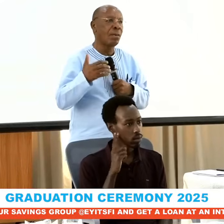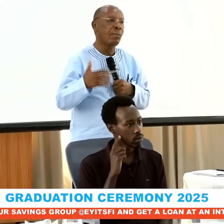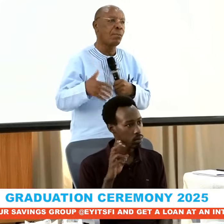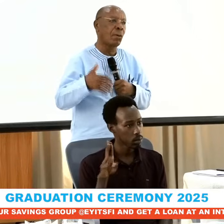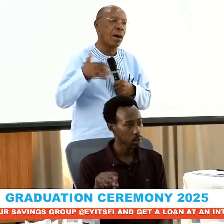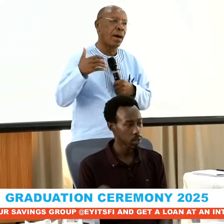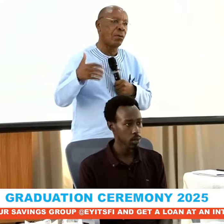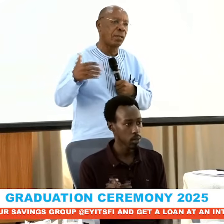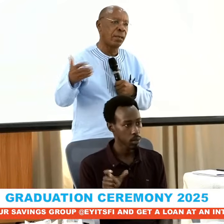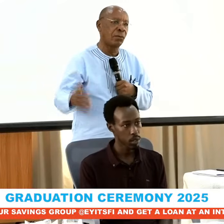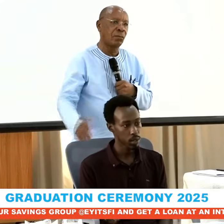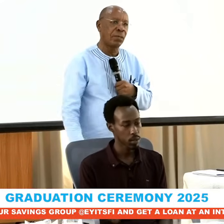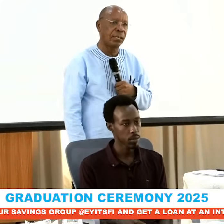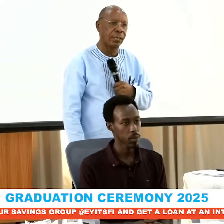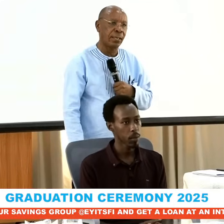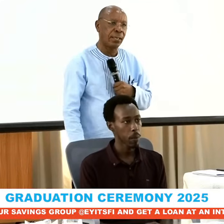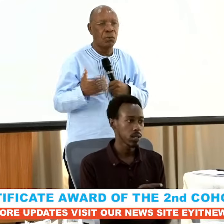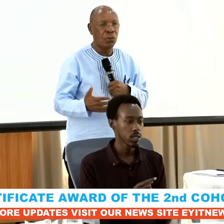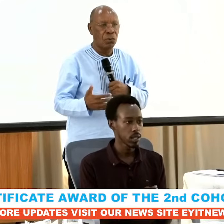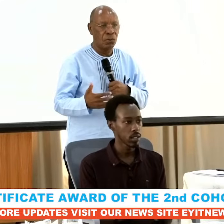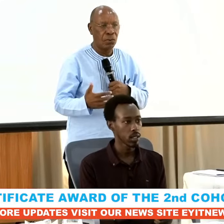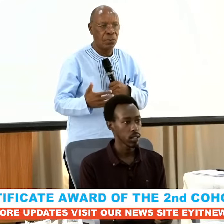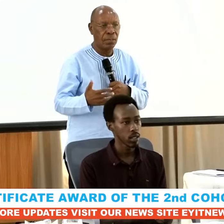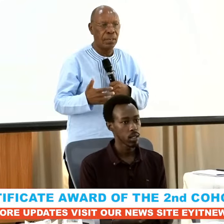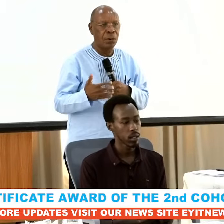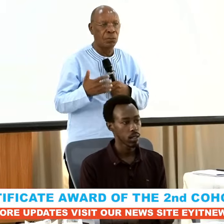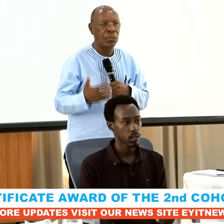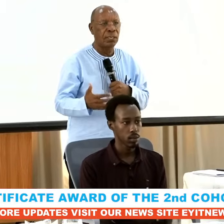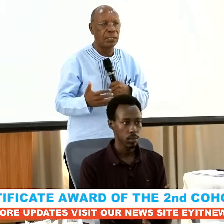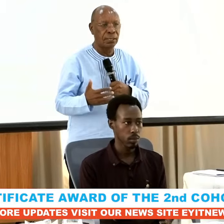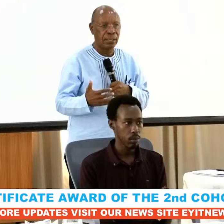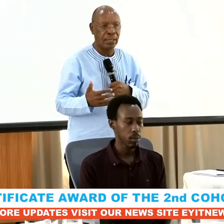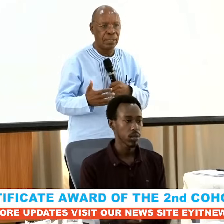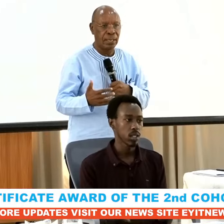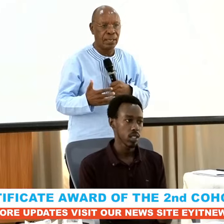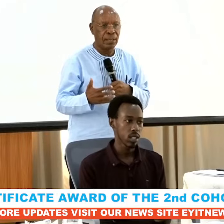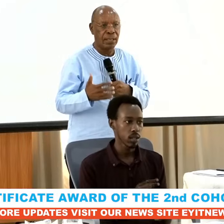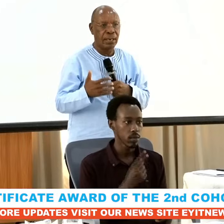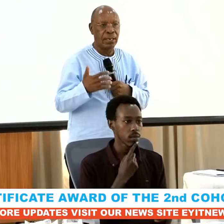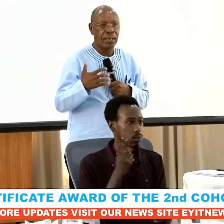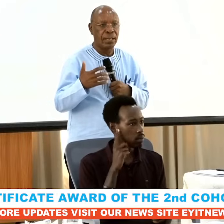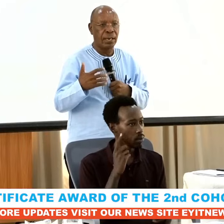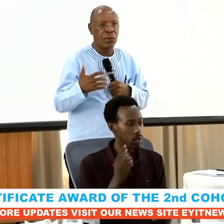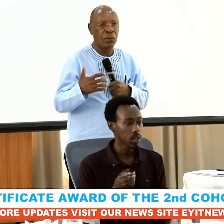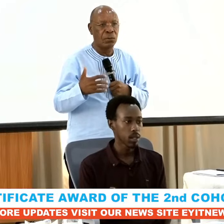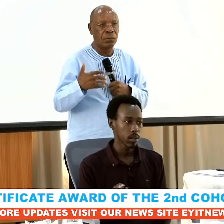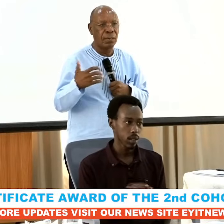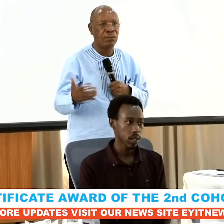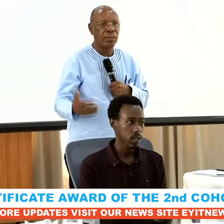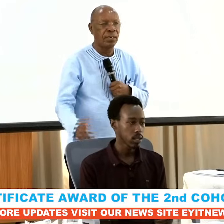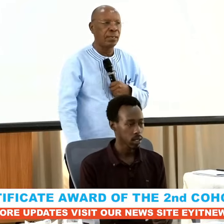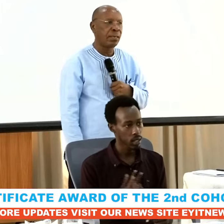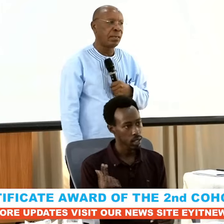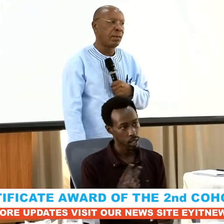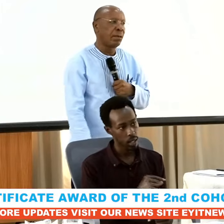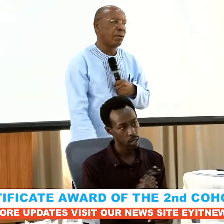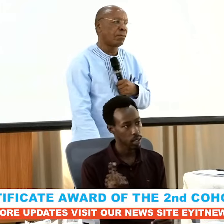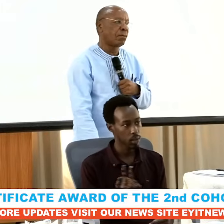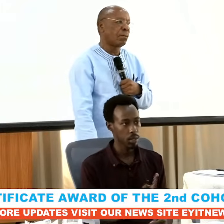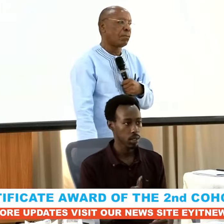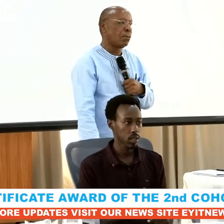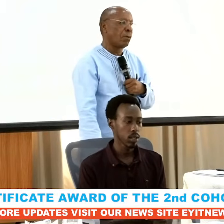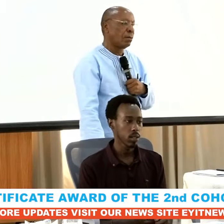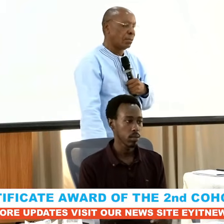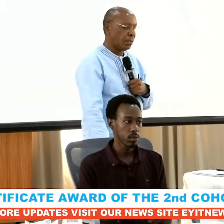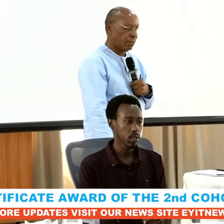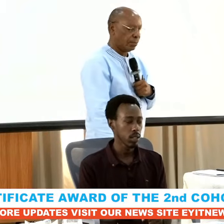how many people are out there in the community to know that there are opportunities that they can also benefit from